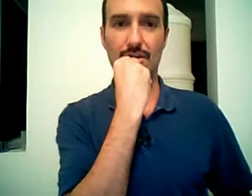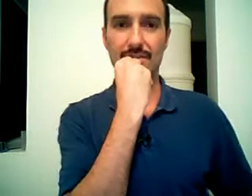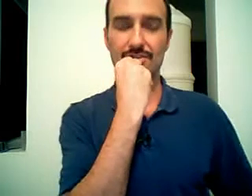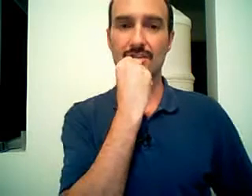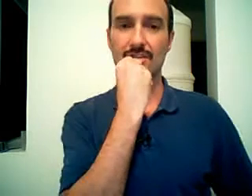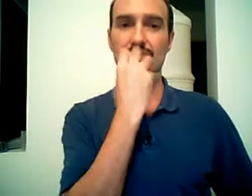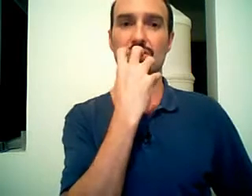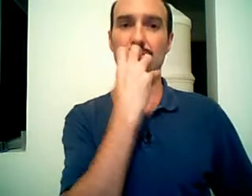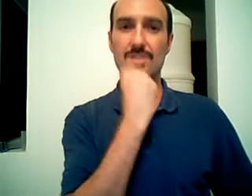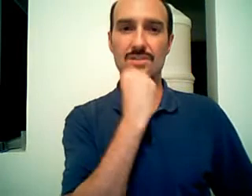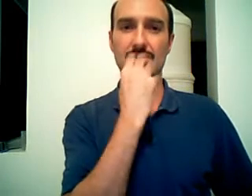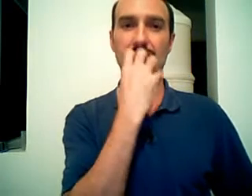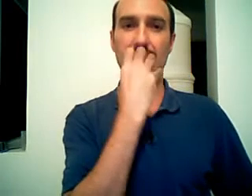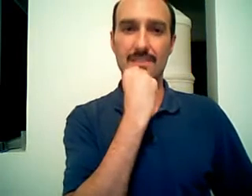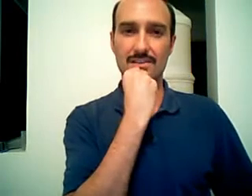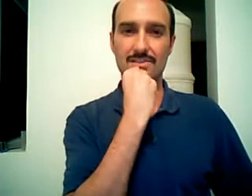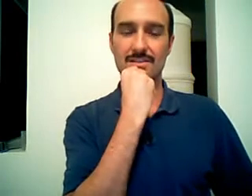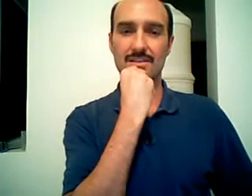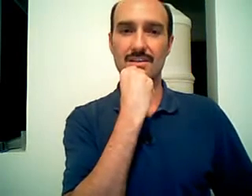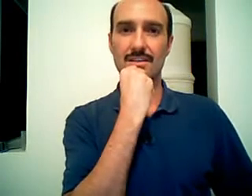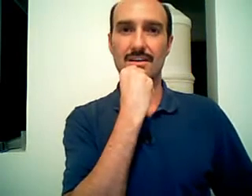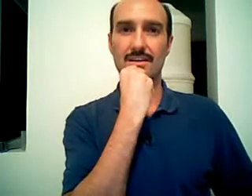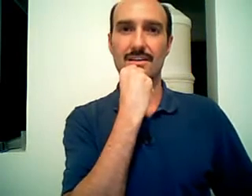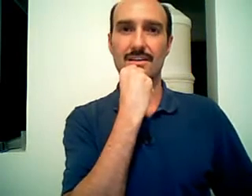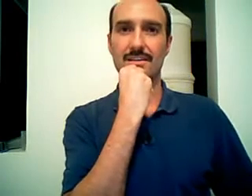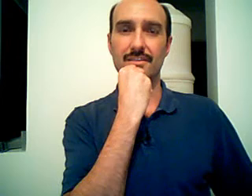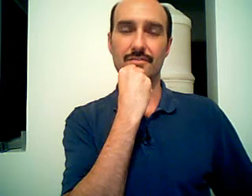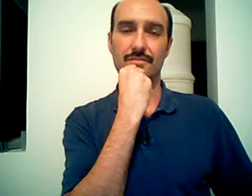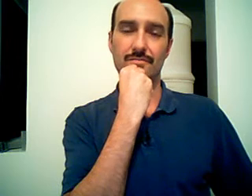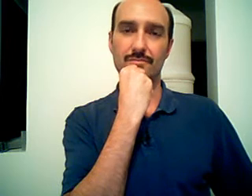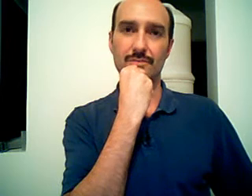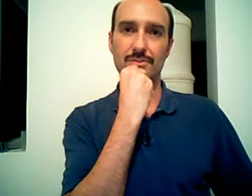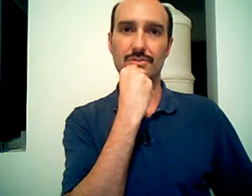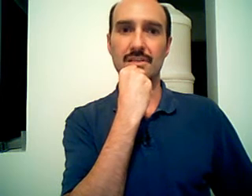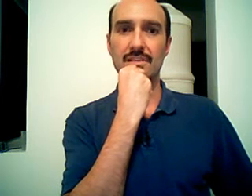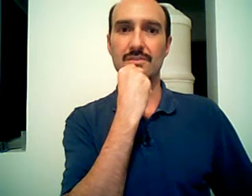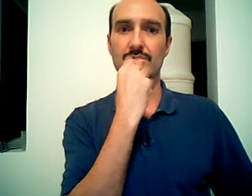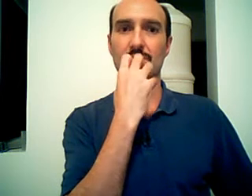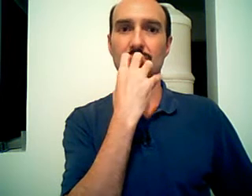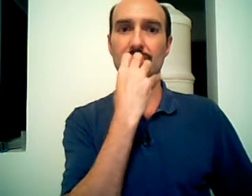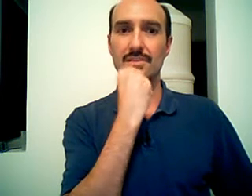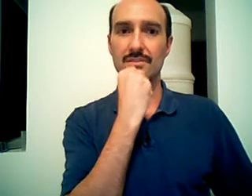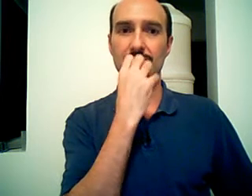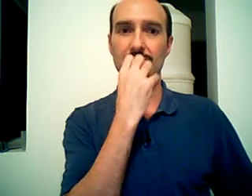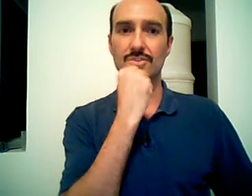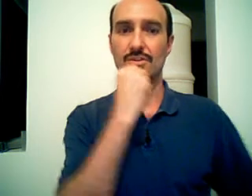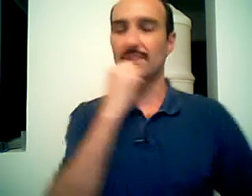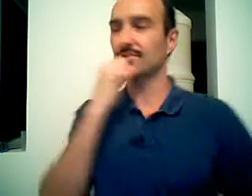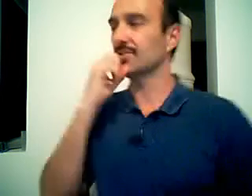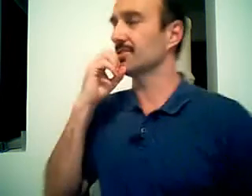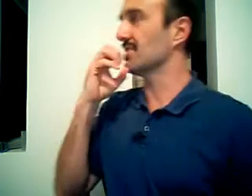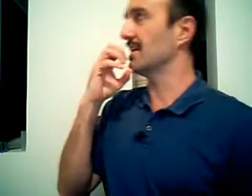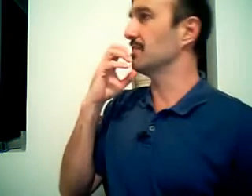orange. So it would just look like this when you're doing it normally. You don't have to turn to the side. I'm turning